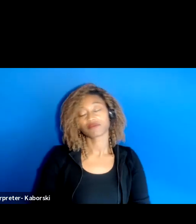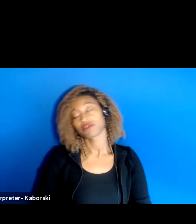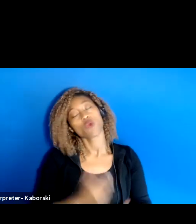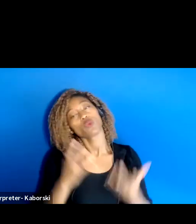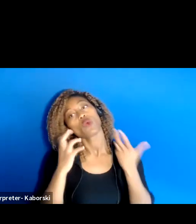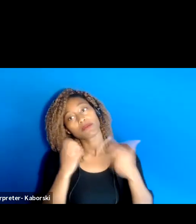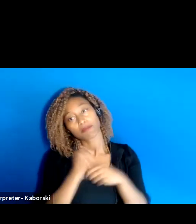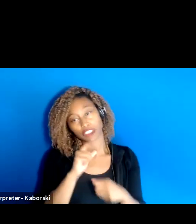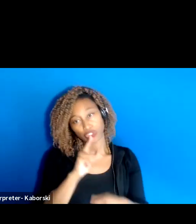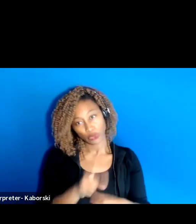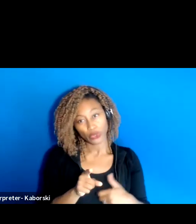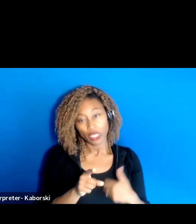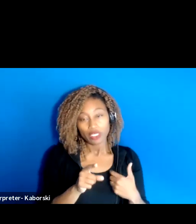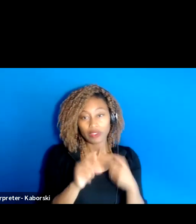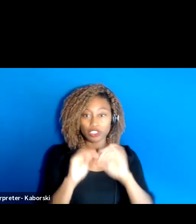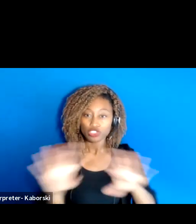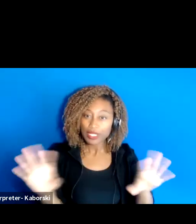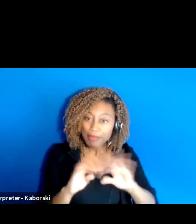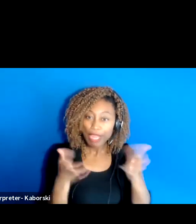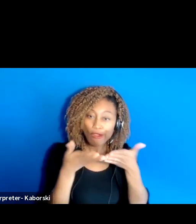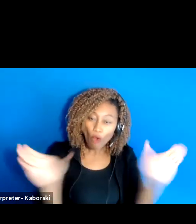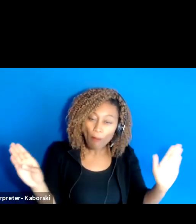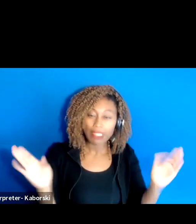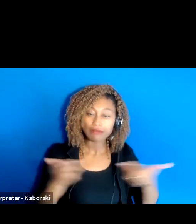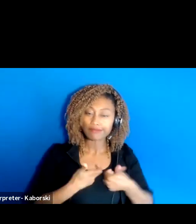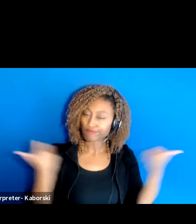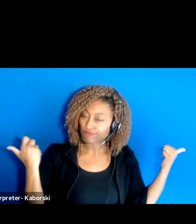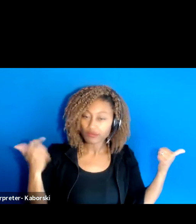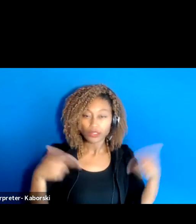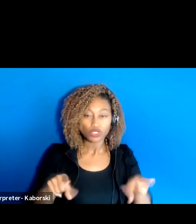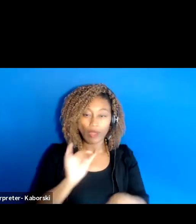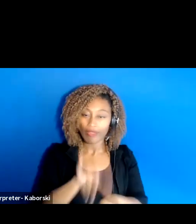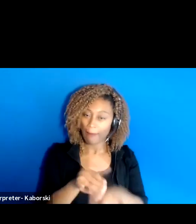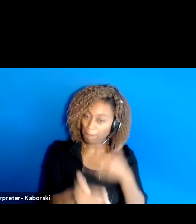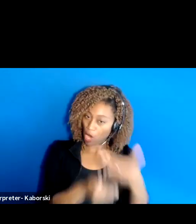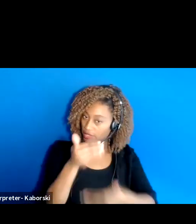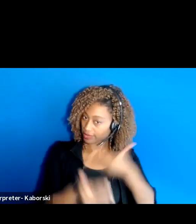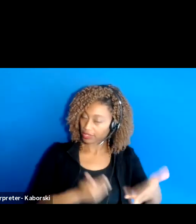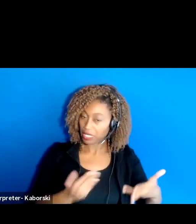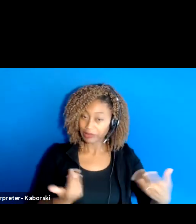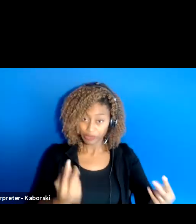make sure that as transparent and open as we could be throughout that process, we were.